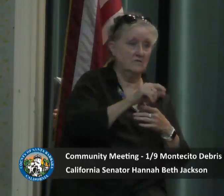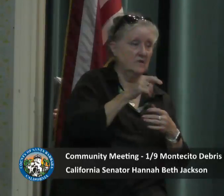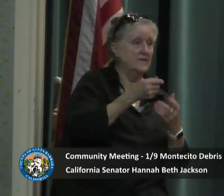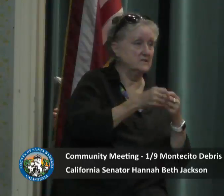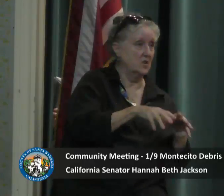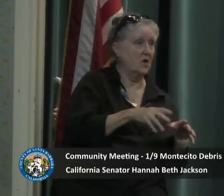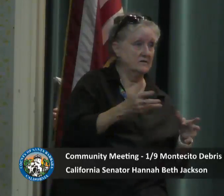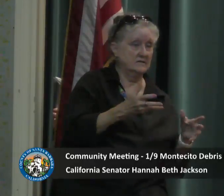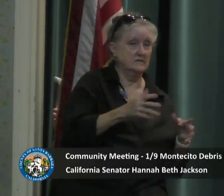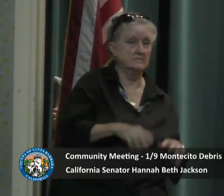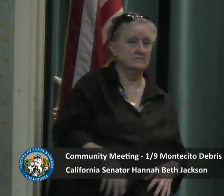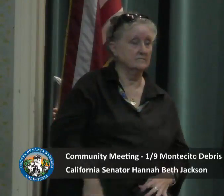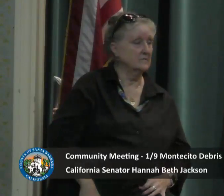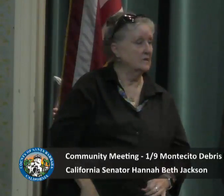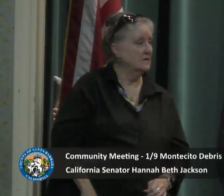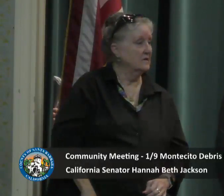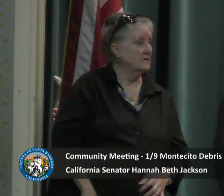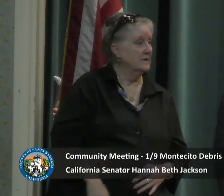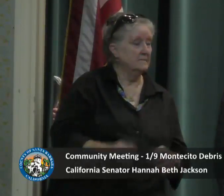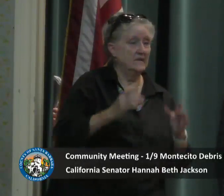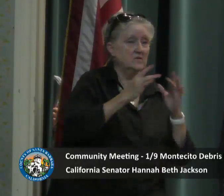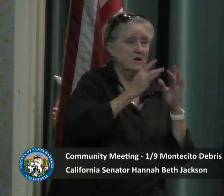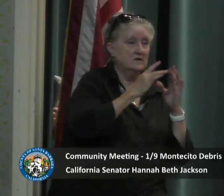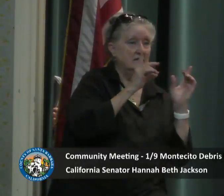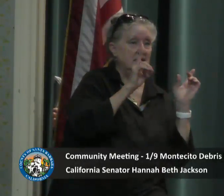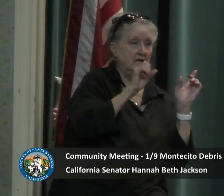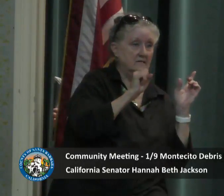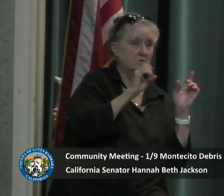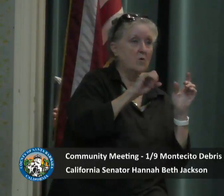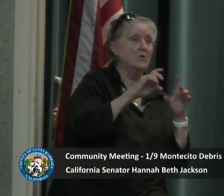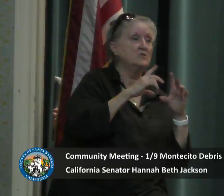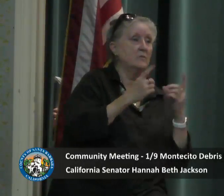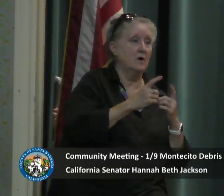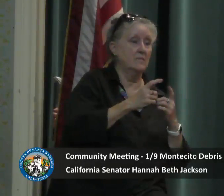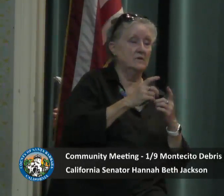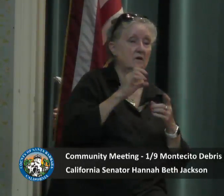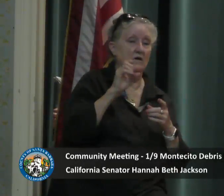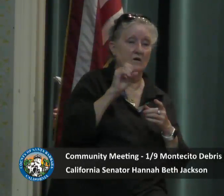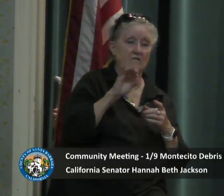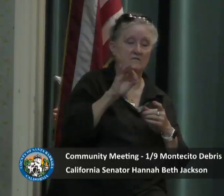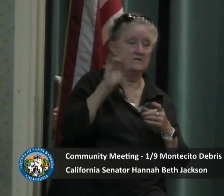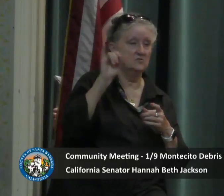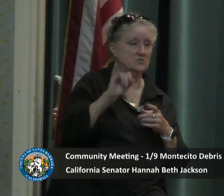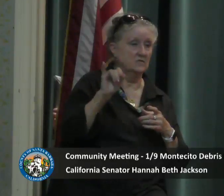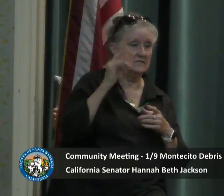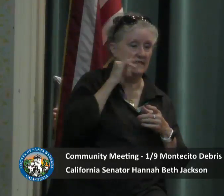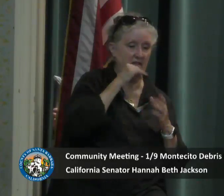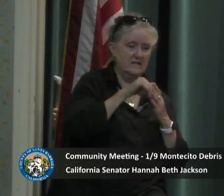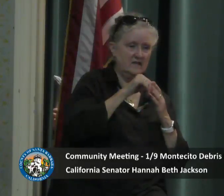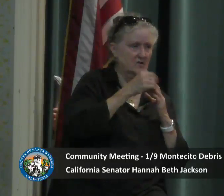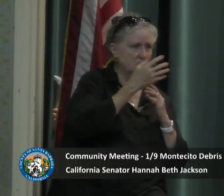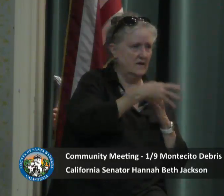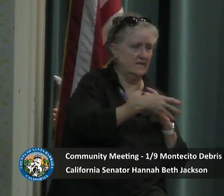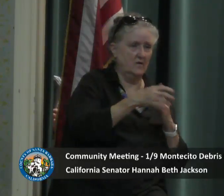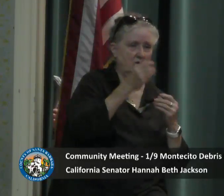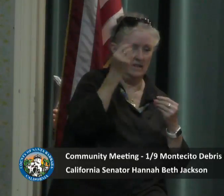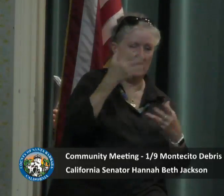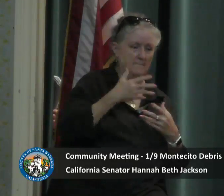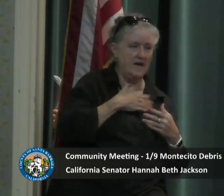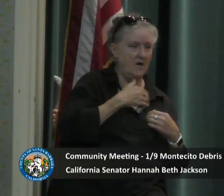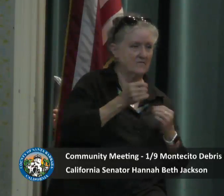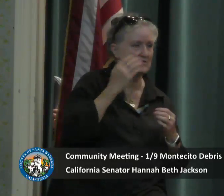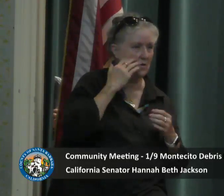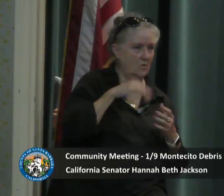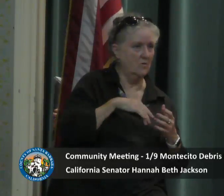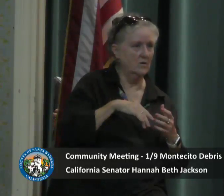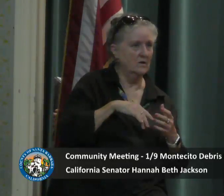So either contact DOS or the Department of Corporations. I think the letter is right on their website, or let my office know.